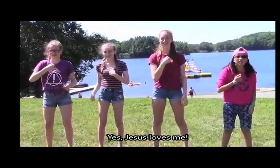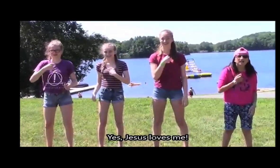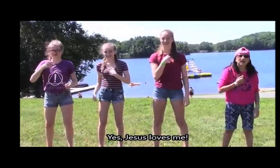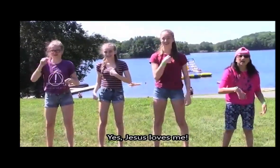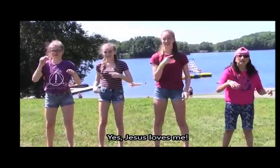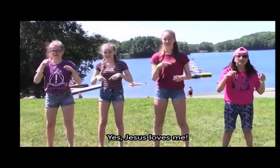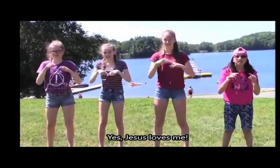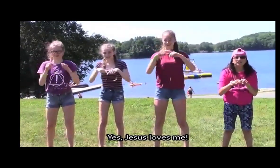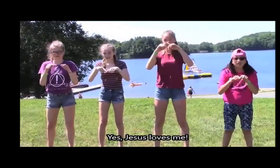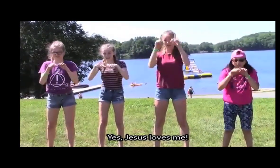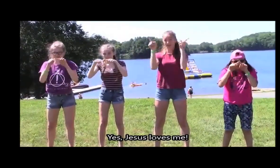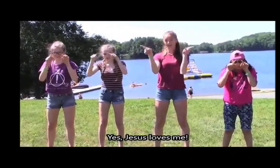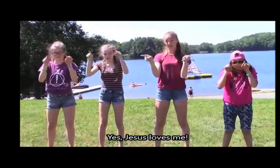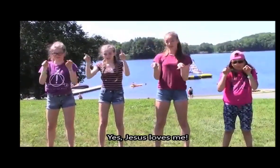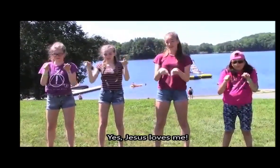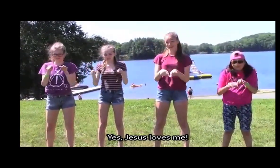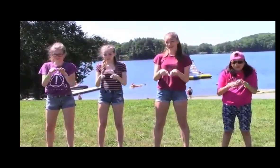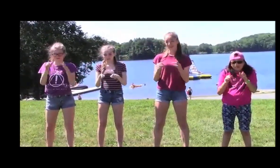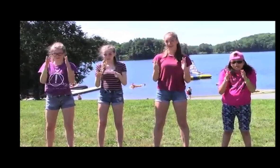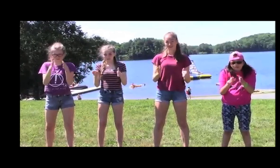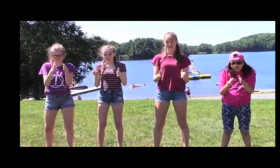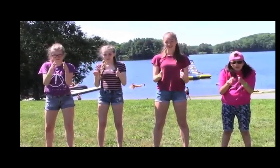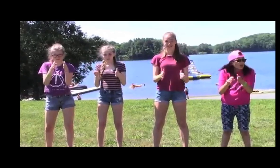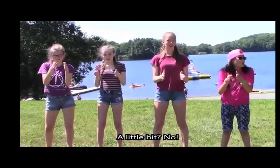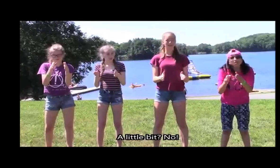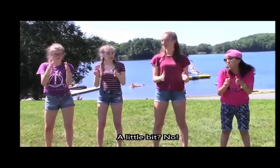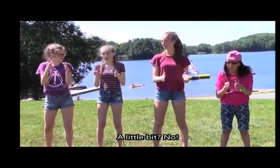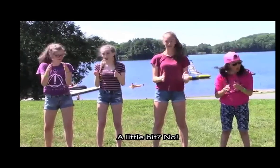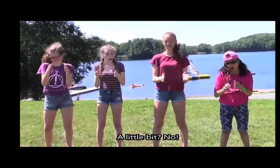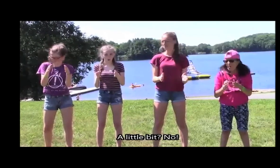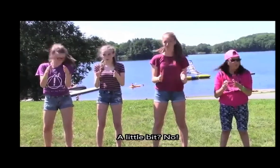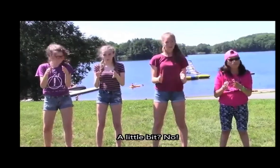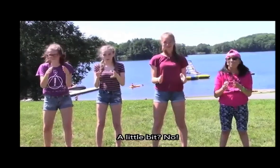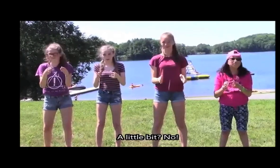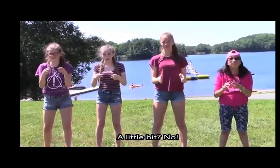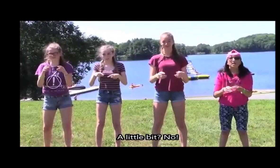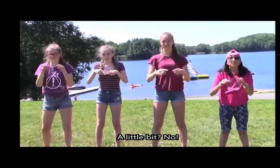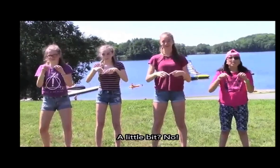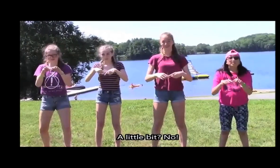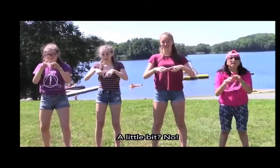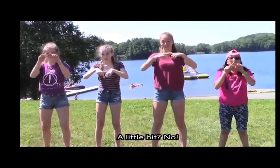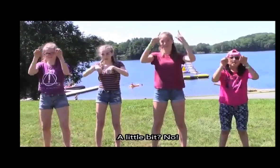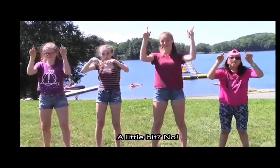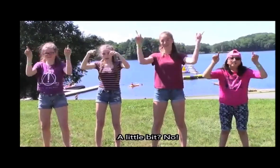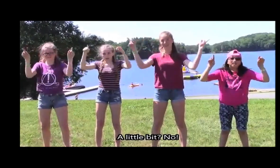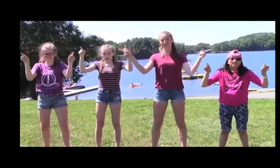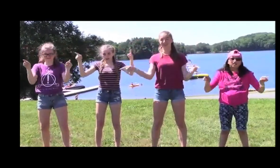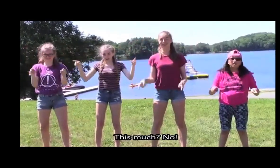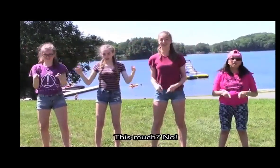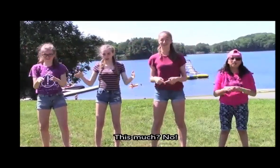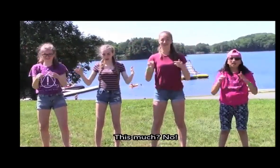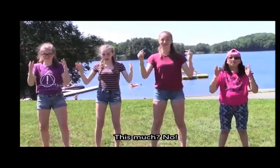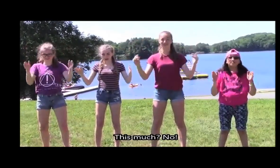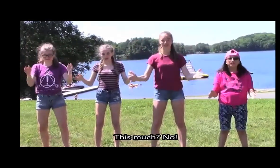Jesus loves me, yes. Jesus loves me, yes. Jesus loves me, this